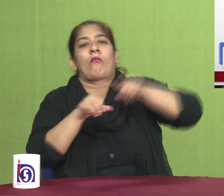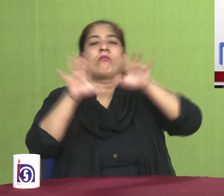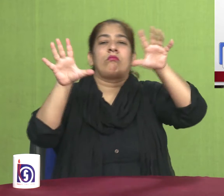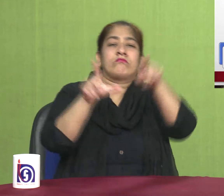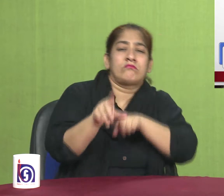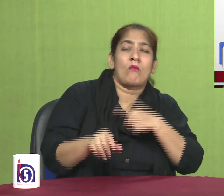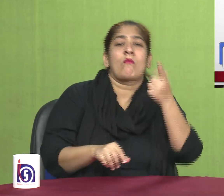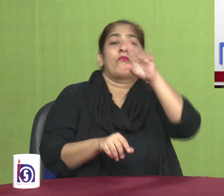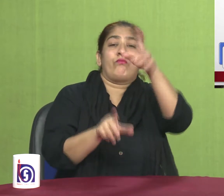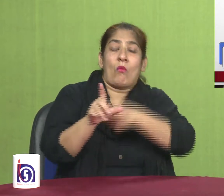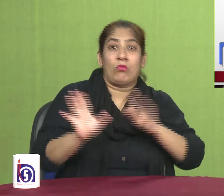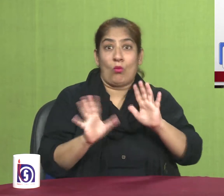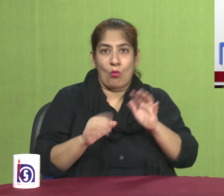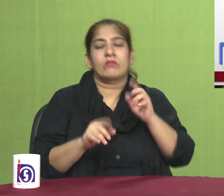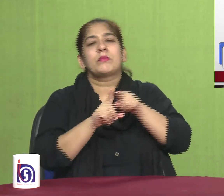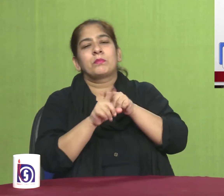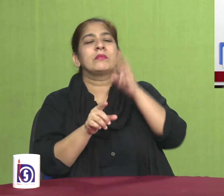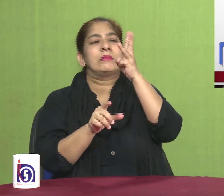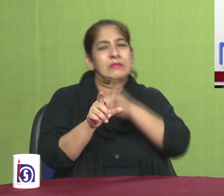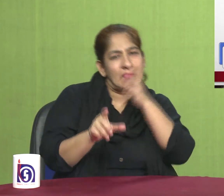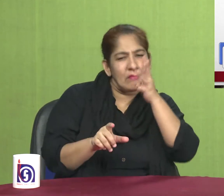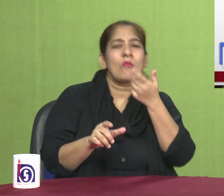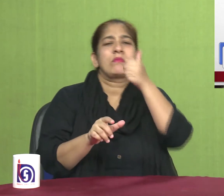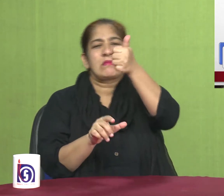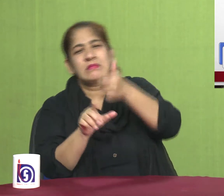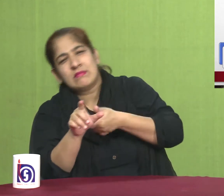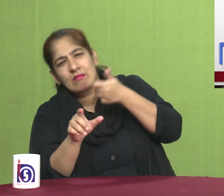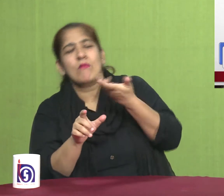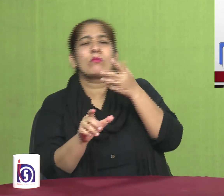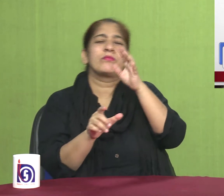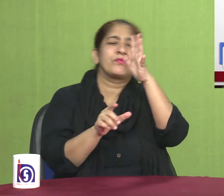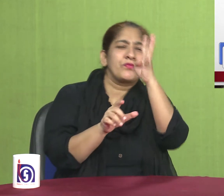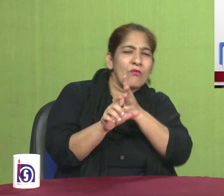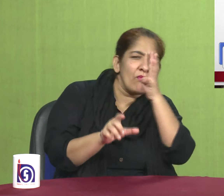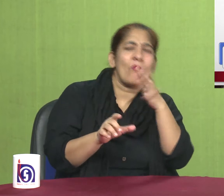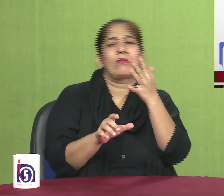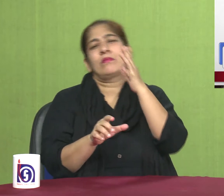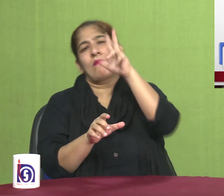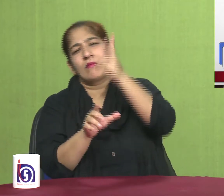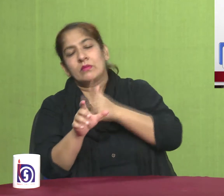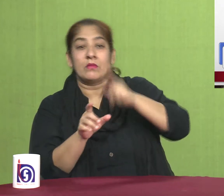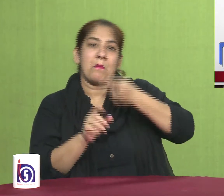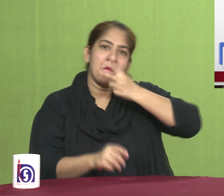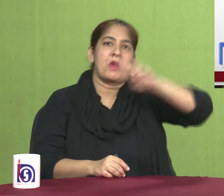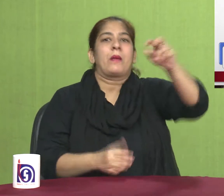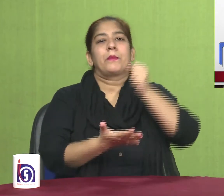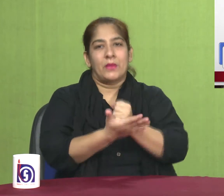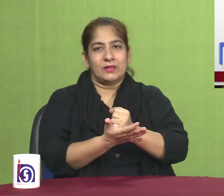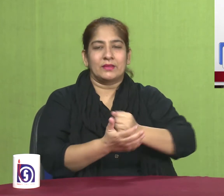duration. In this time period, one has to return the loan amount or the